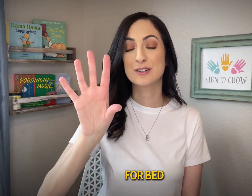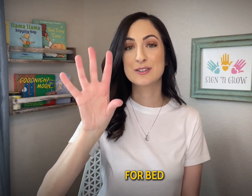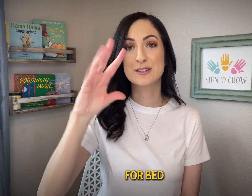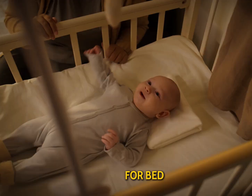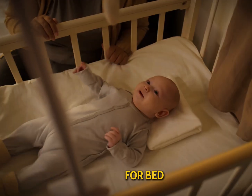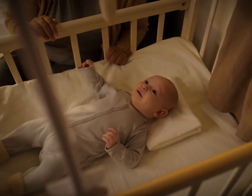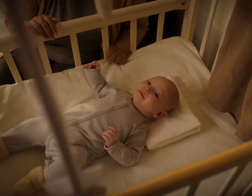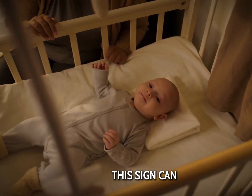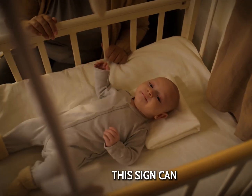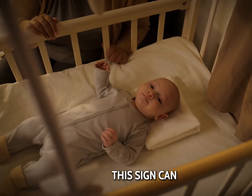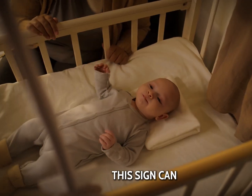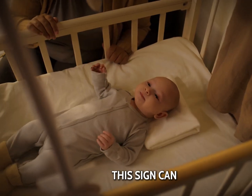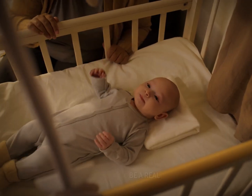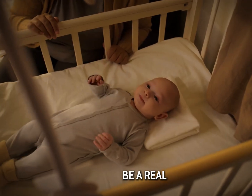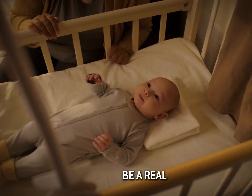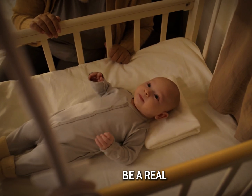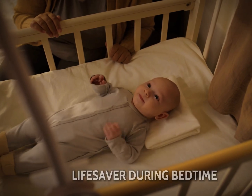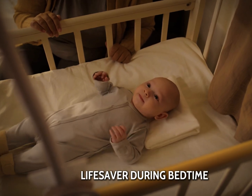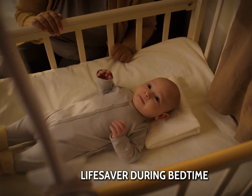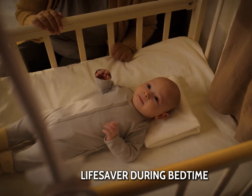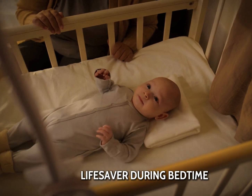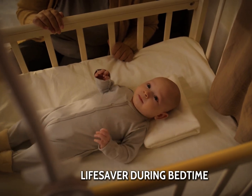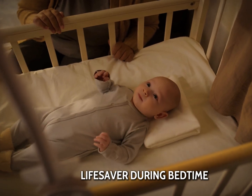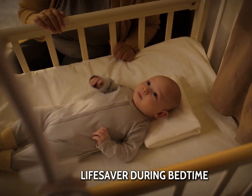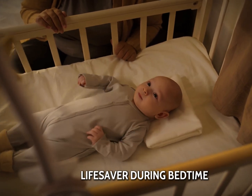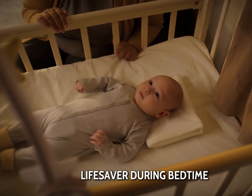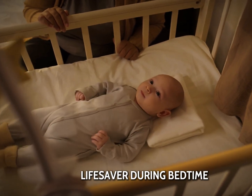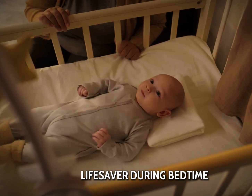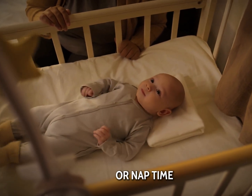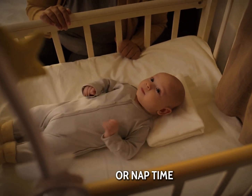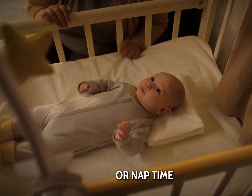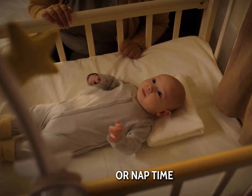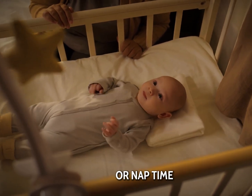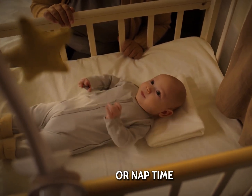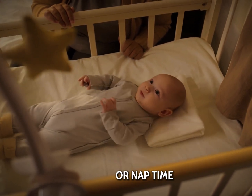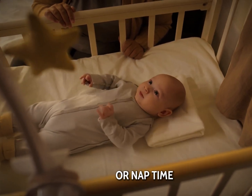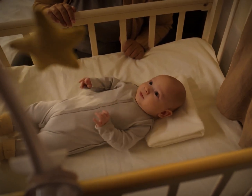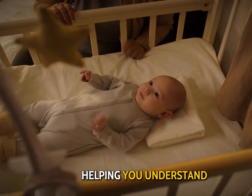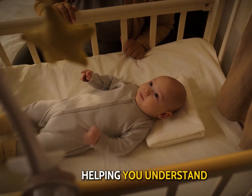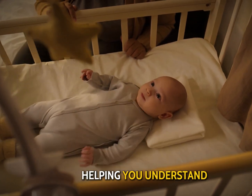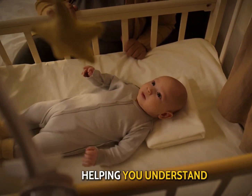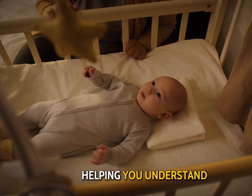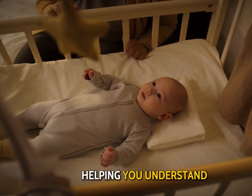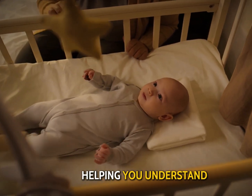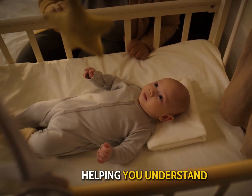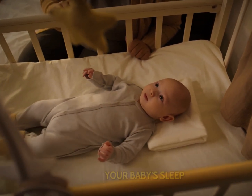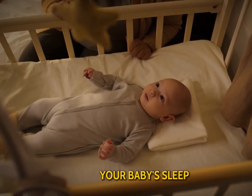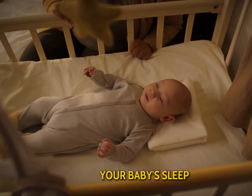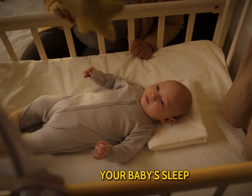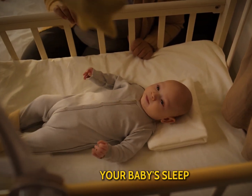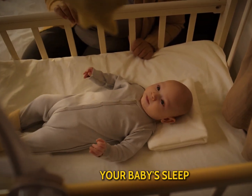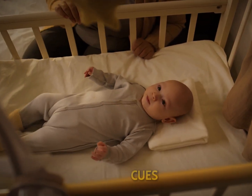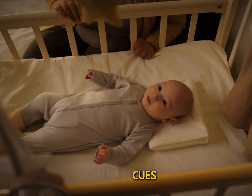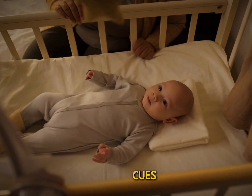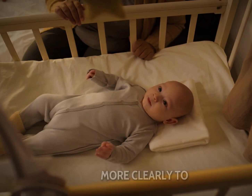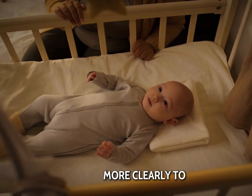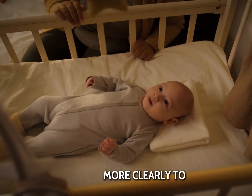bed. This sign can be a real lifesaver during bedtime or nap time, helping you understand your baby's sleep cues more